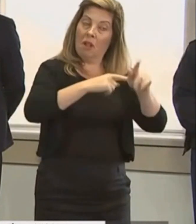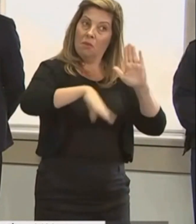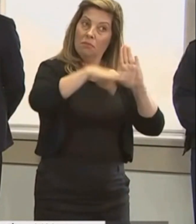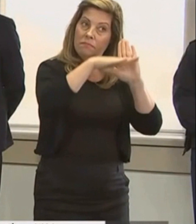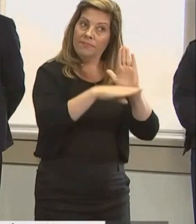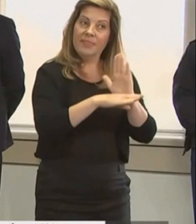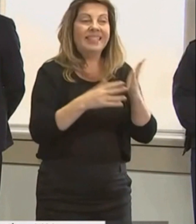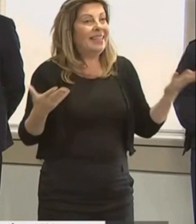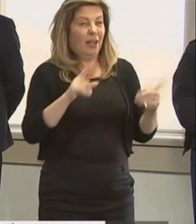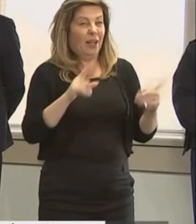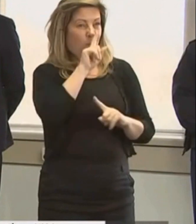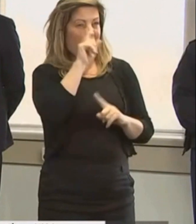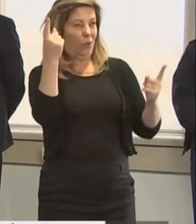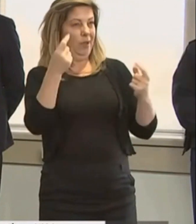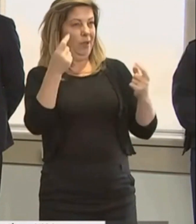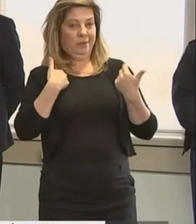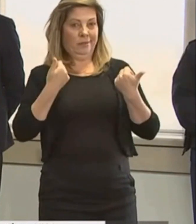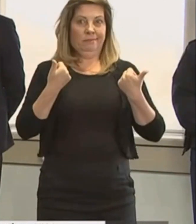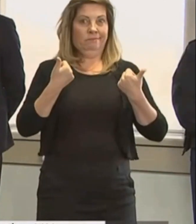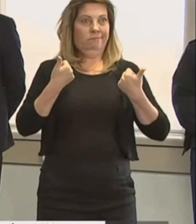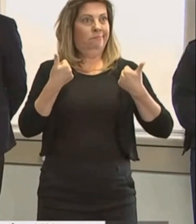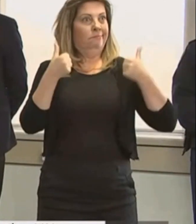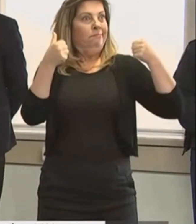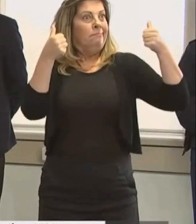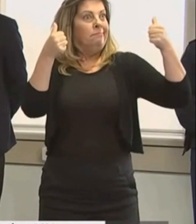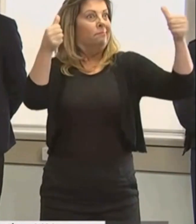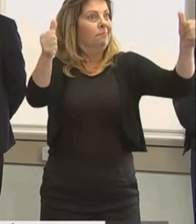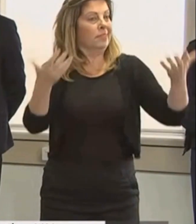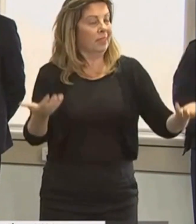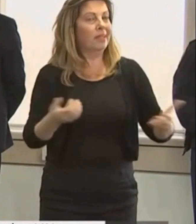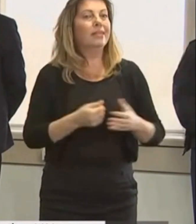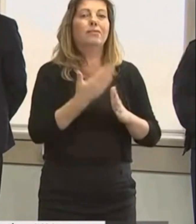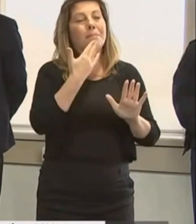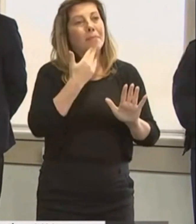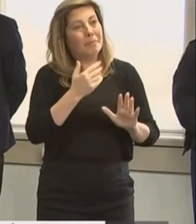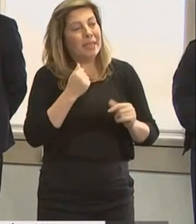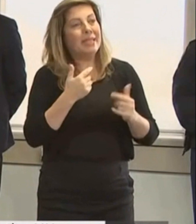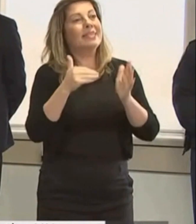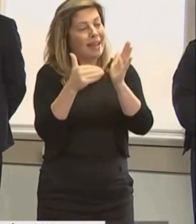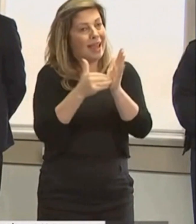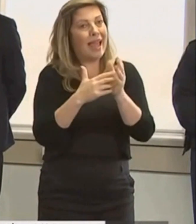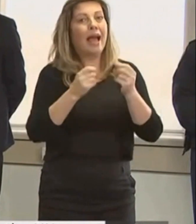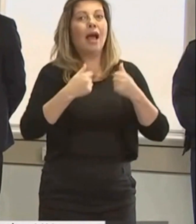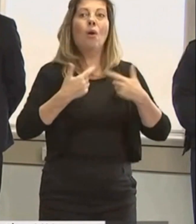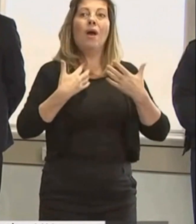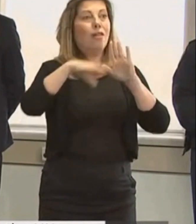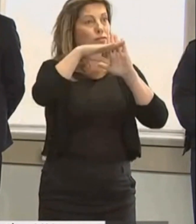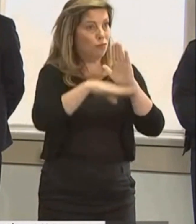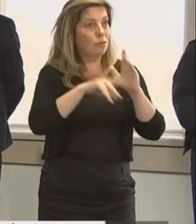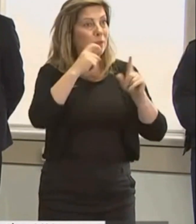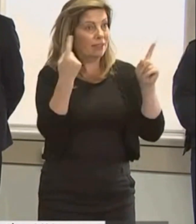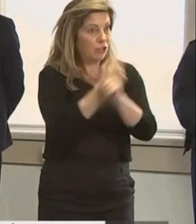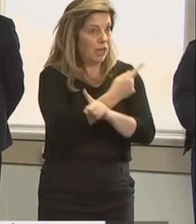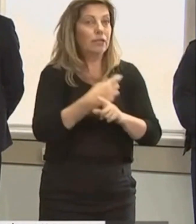And if it wasn't for the community doing this tremendous effort, then we really wouldn't be where we are at